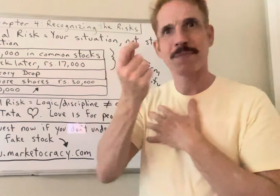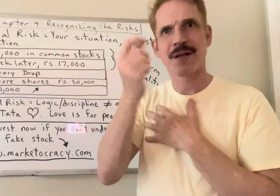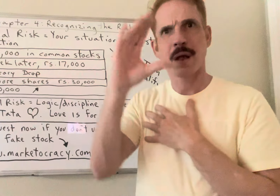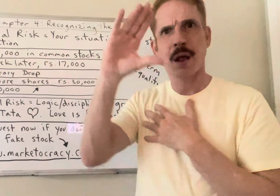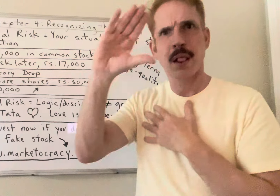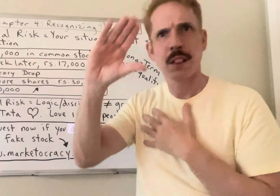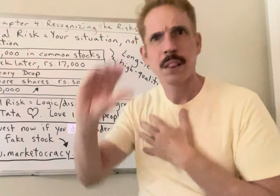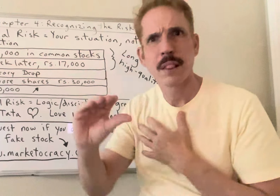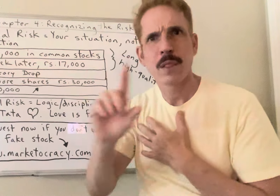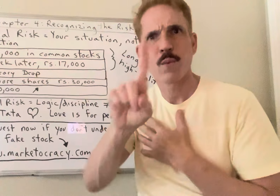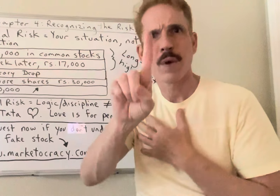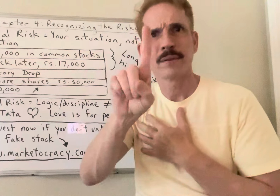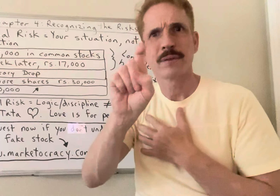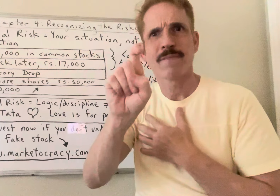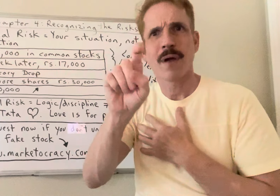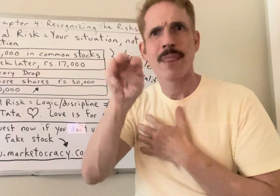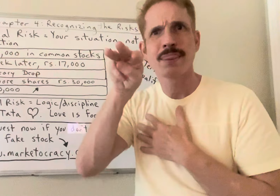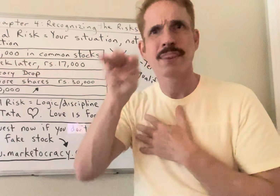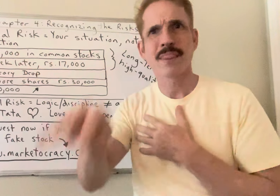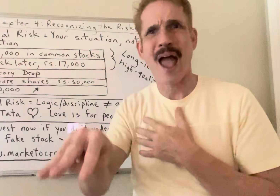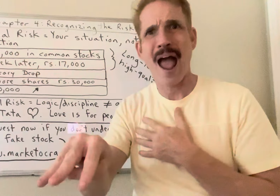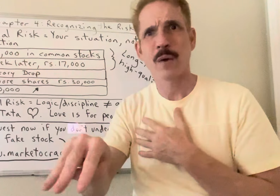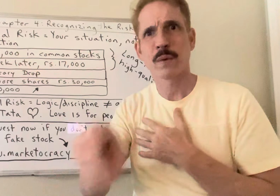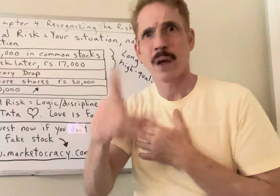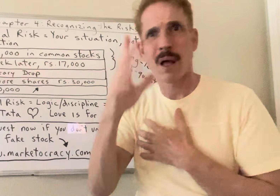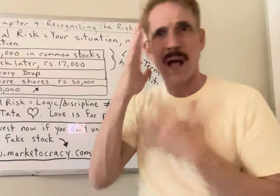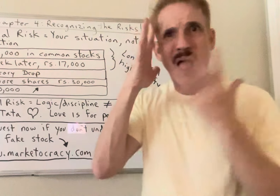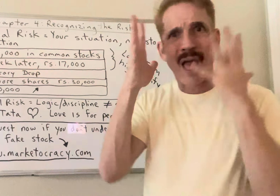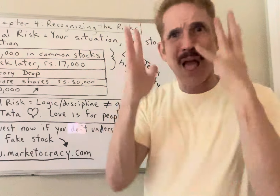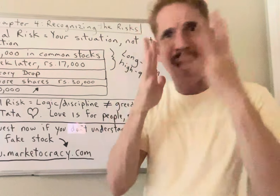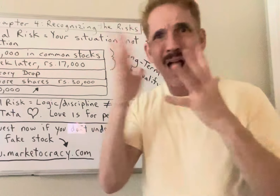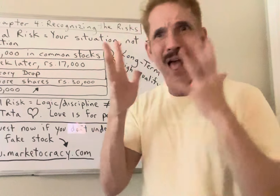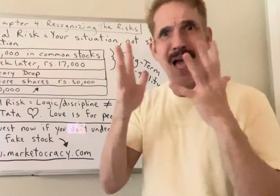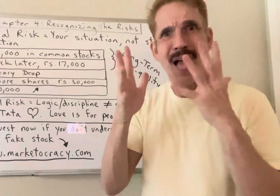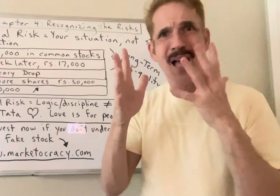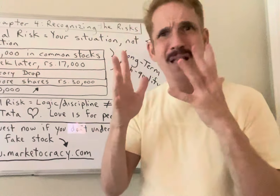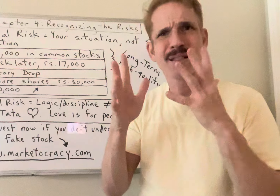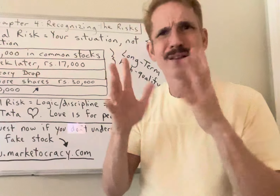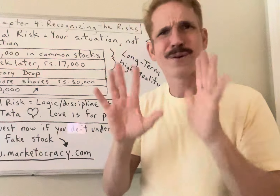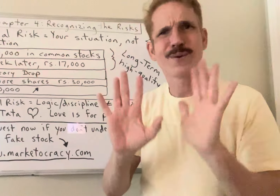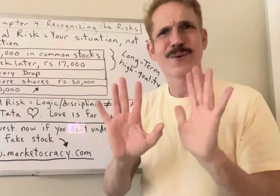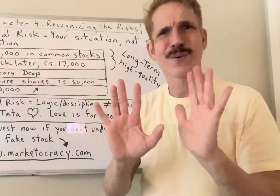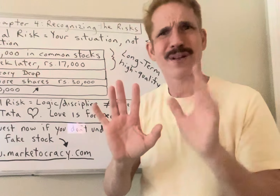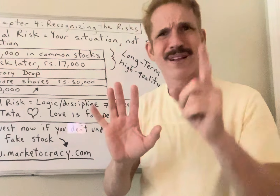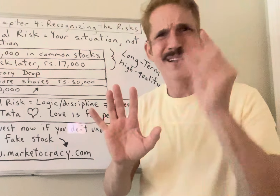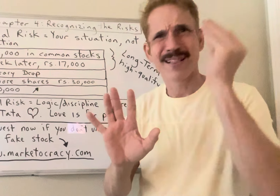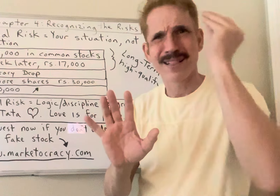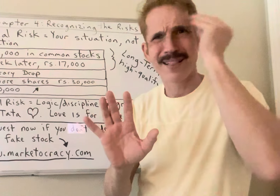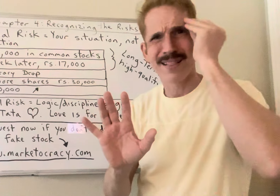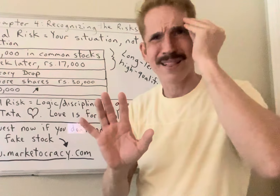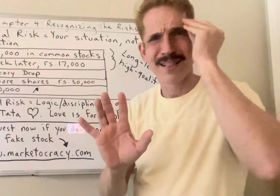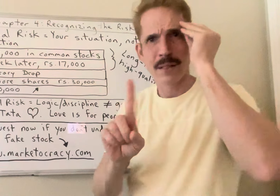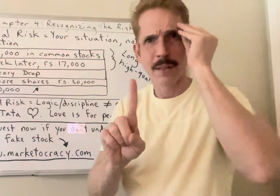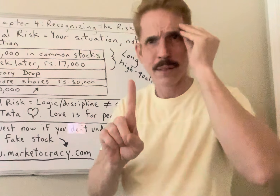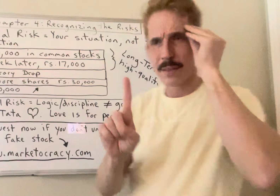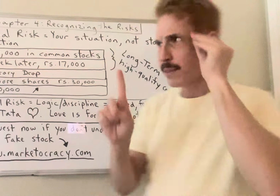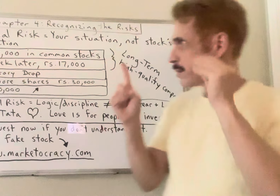And I'm like, oh my God, this is like watching Star Trek, you know, the Borg and all that. The AI